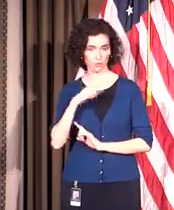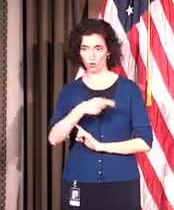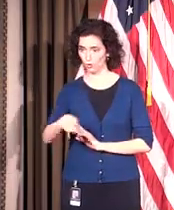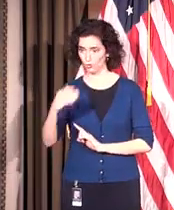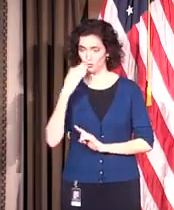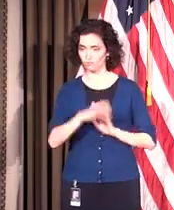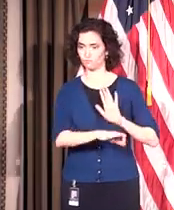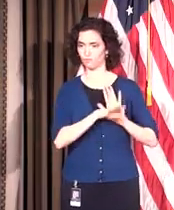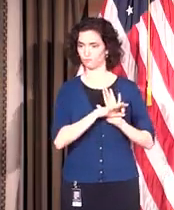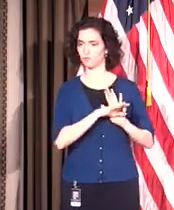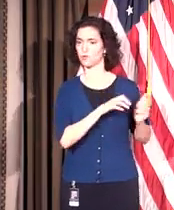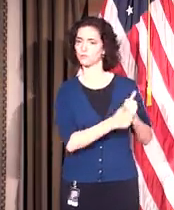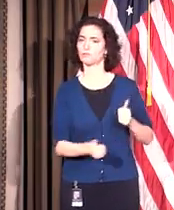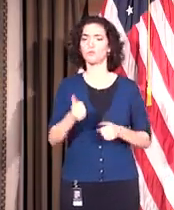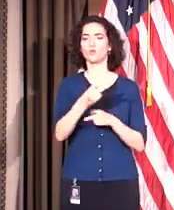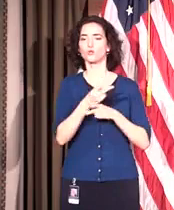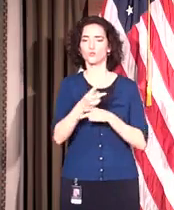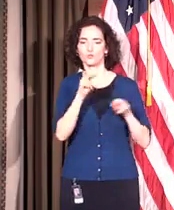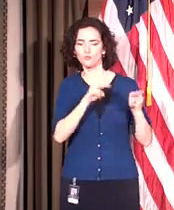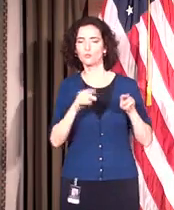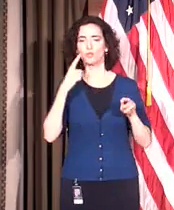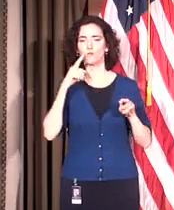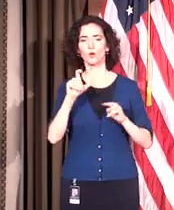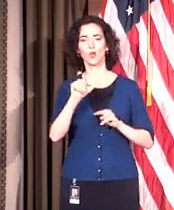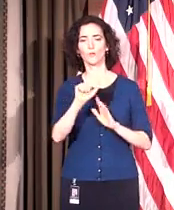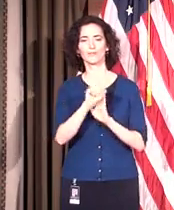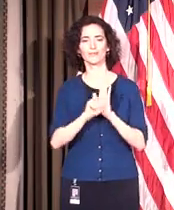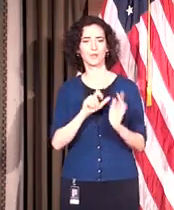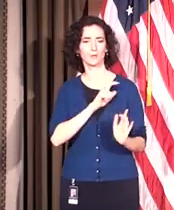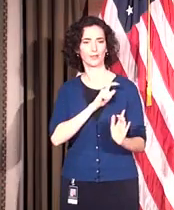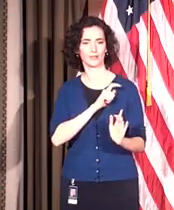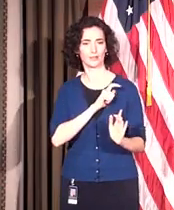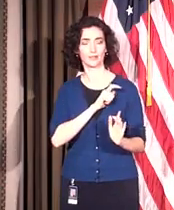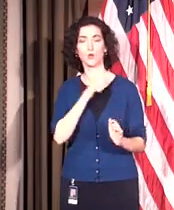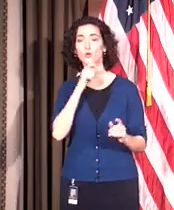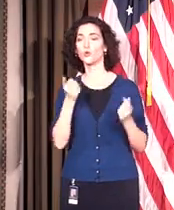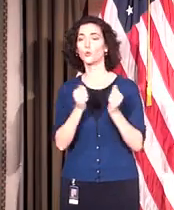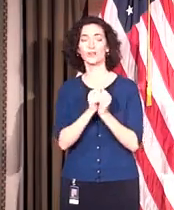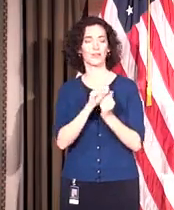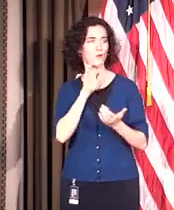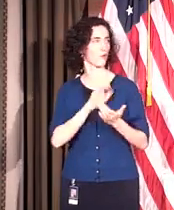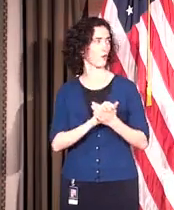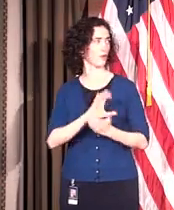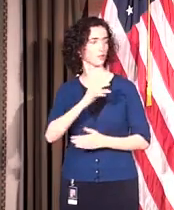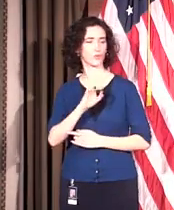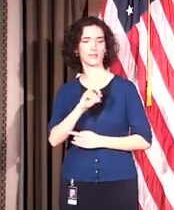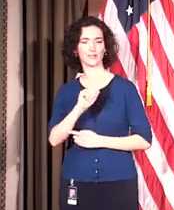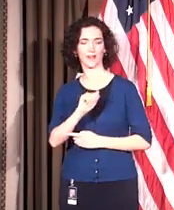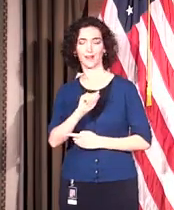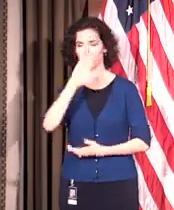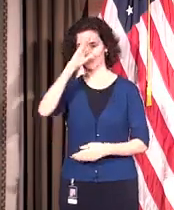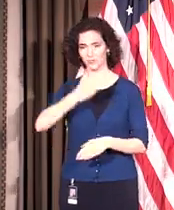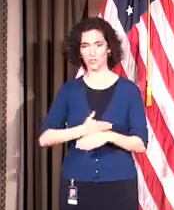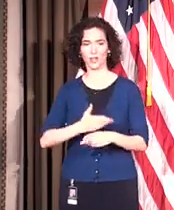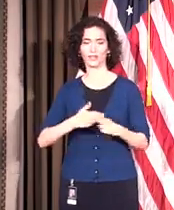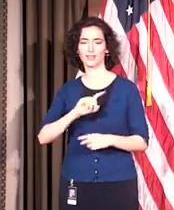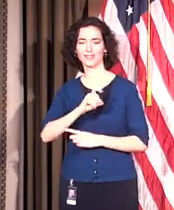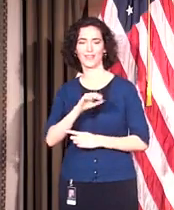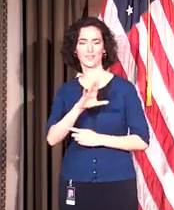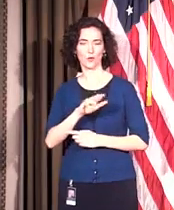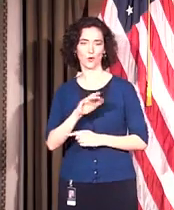of Louisiana State Police. He's joined today by his wife, Krista, and their son, Xavier. We're glad to have y'all,